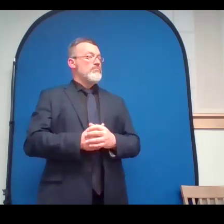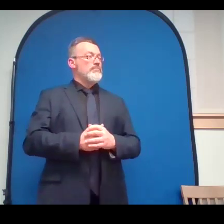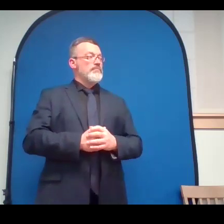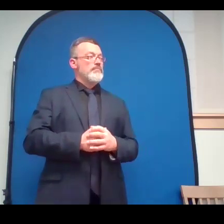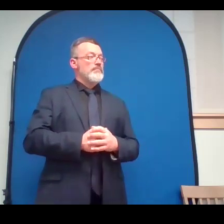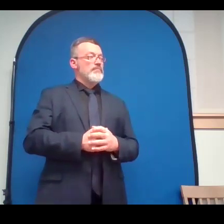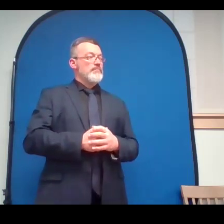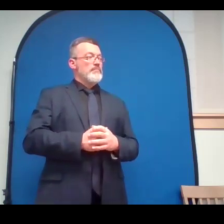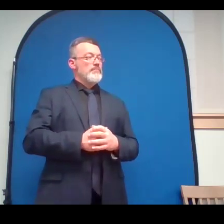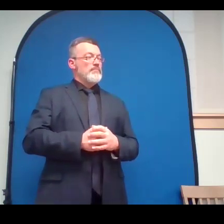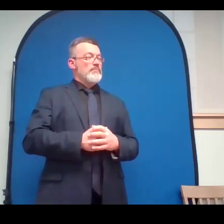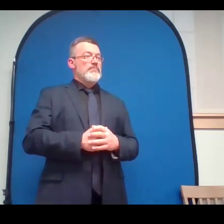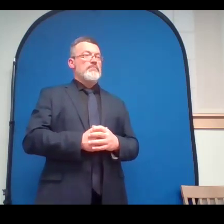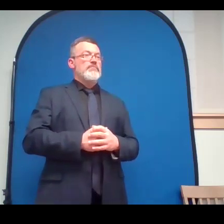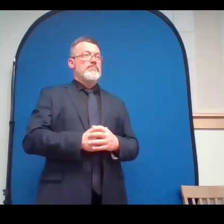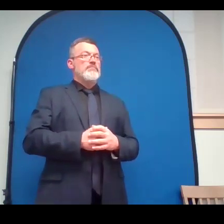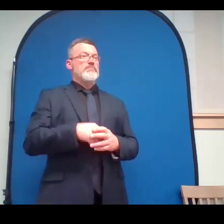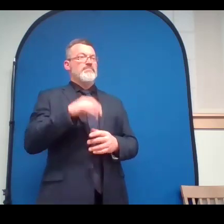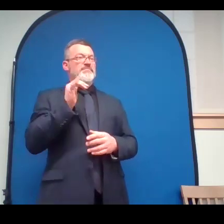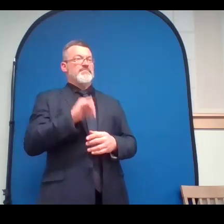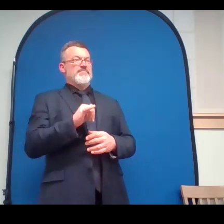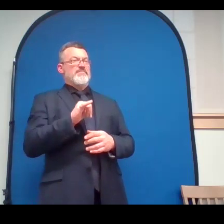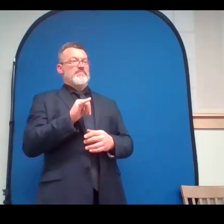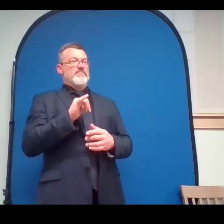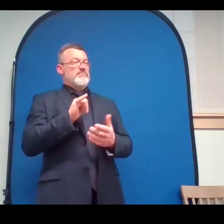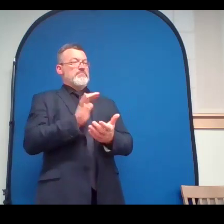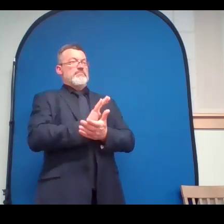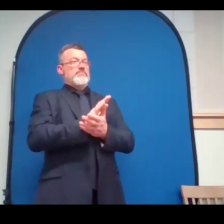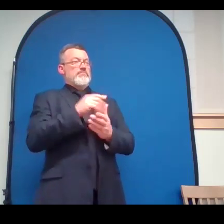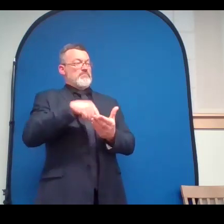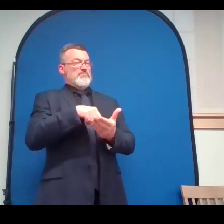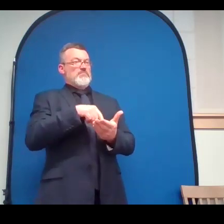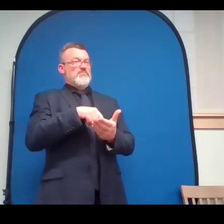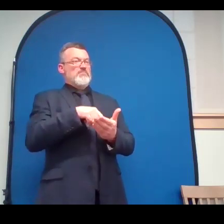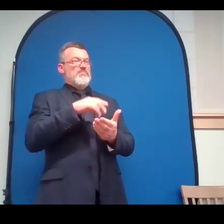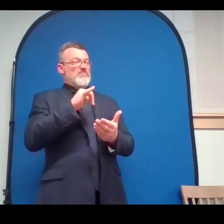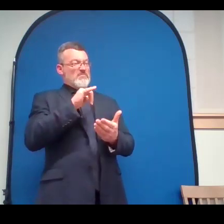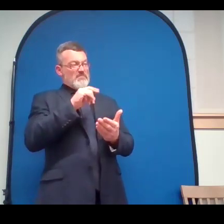you received from the Army last night, is that from your phone?